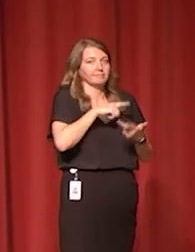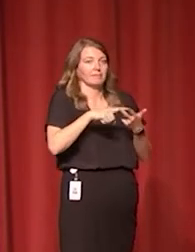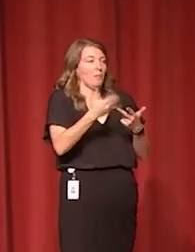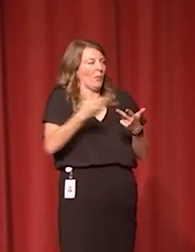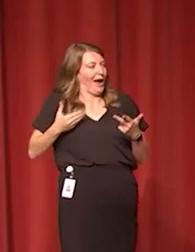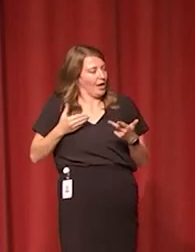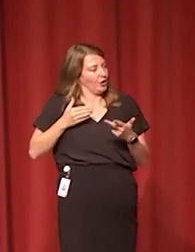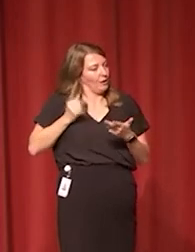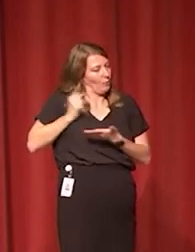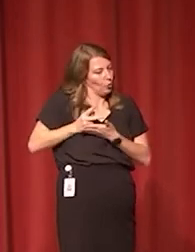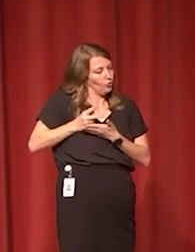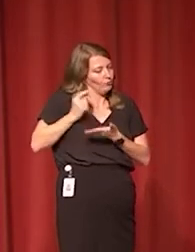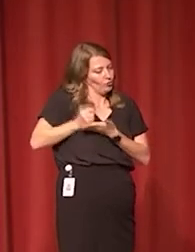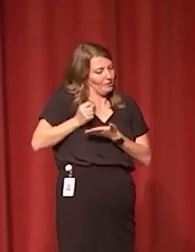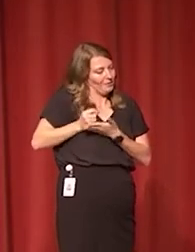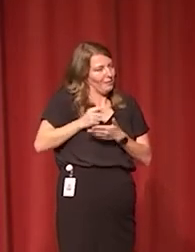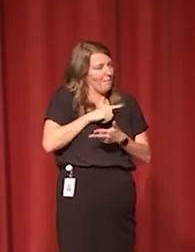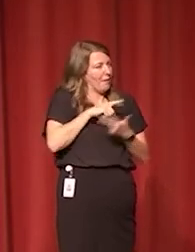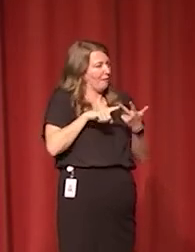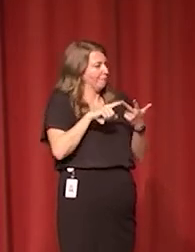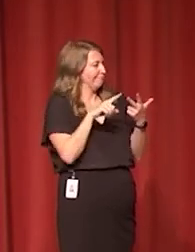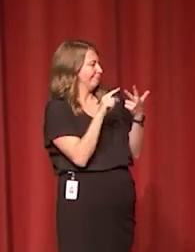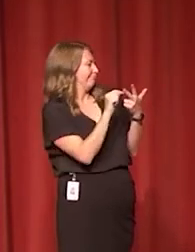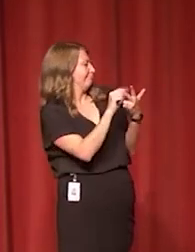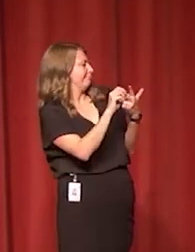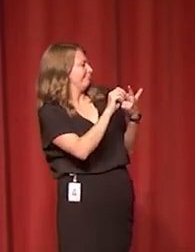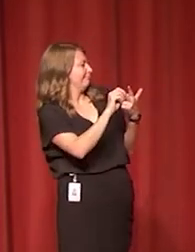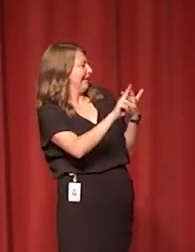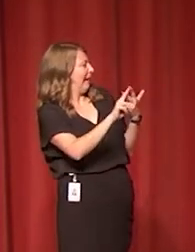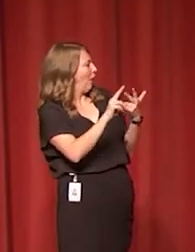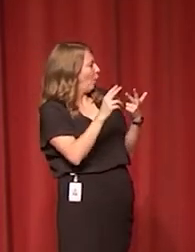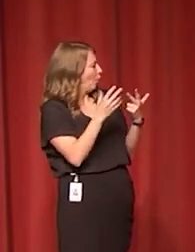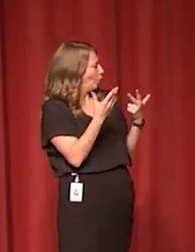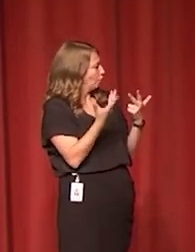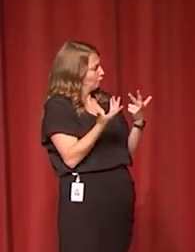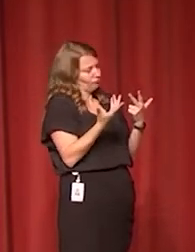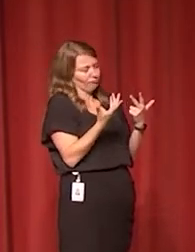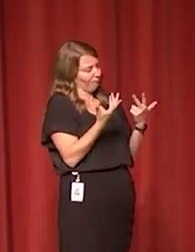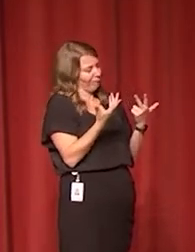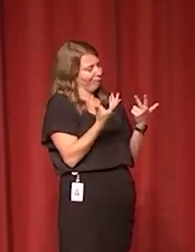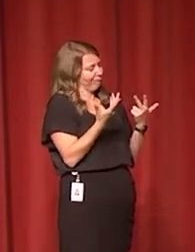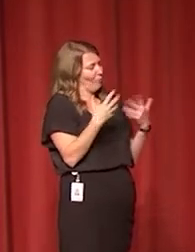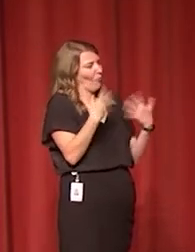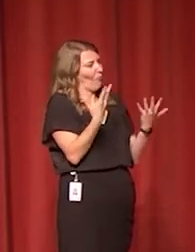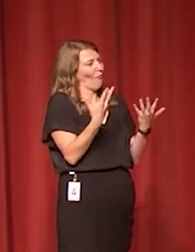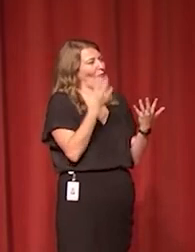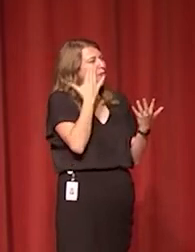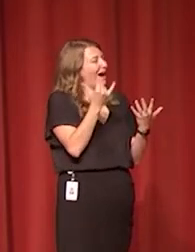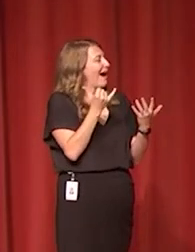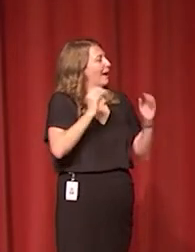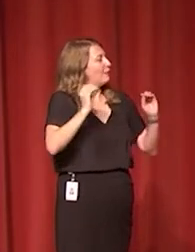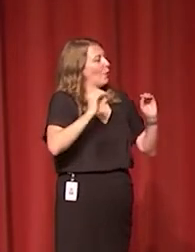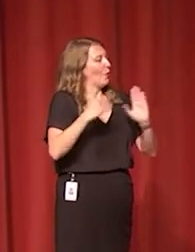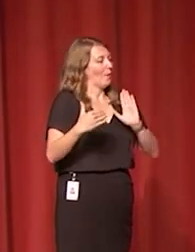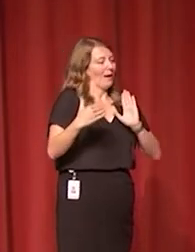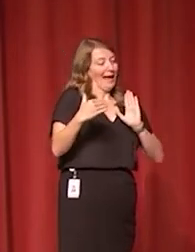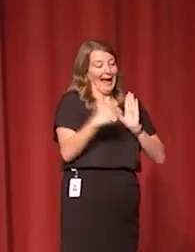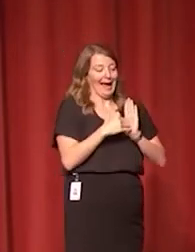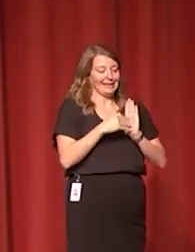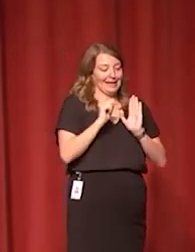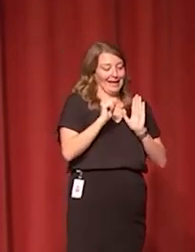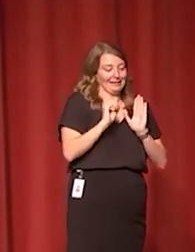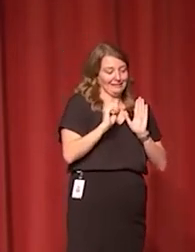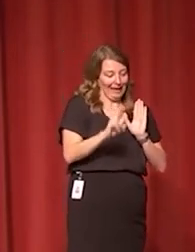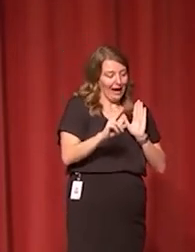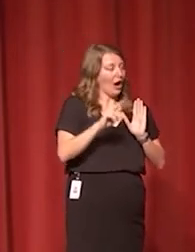treatments. We haven't heard a lot about tau. So, like, what's going on with tau? Why don't we have any anti-tau treatments? Is there something in